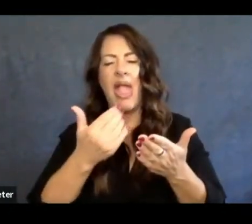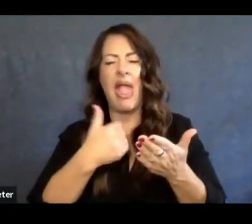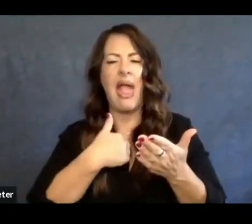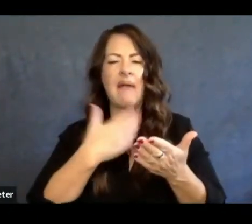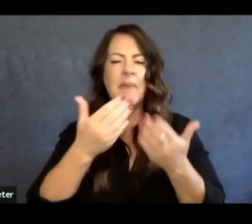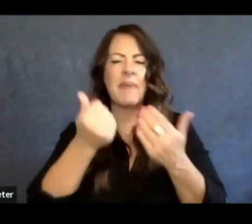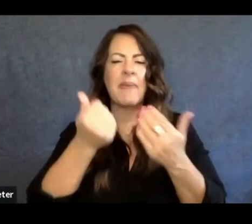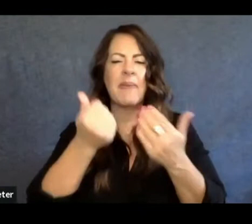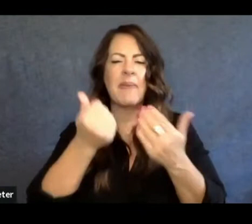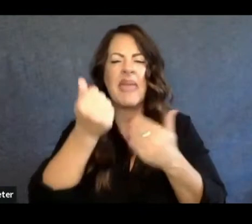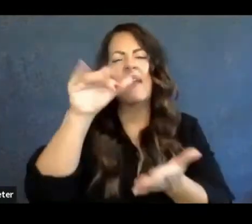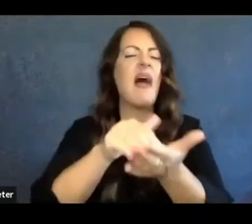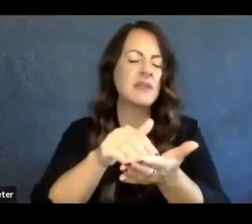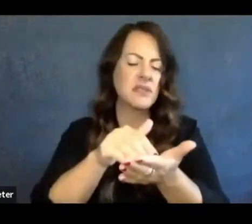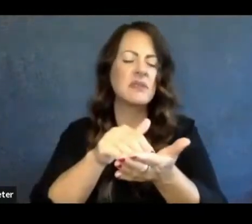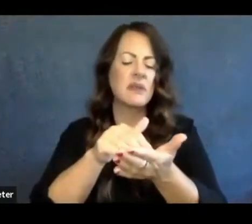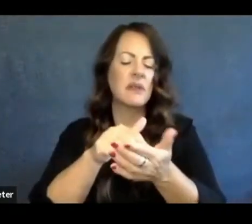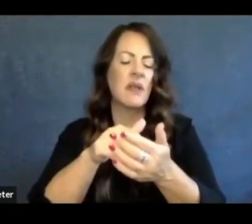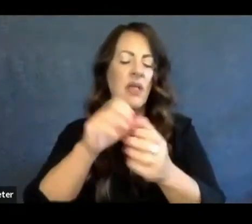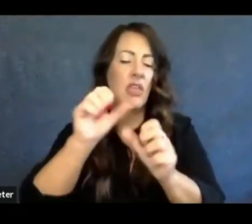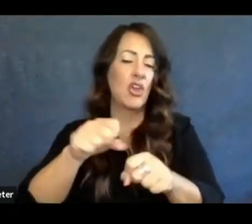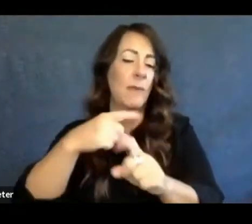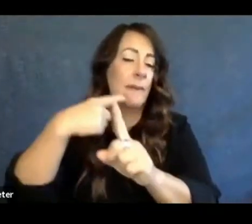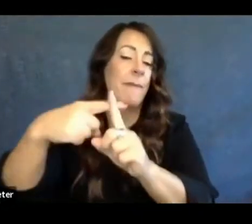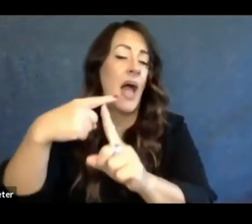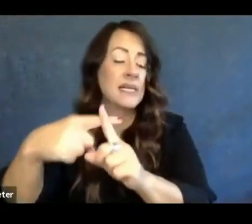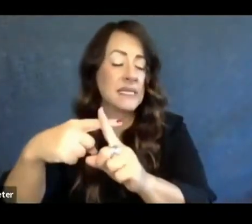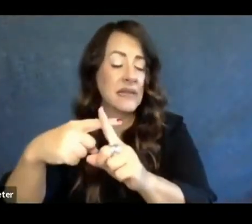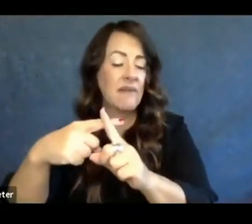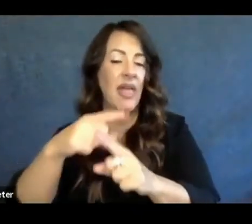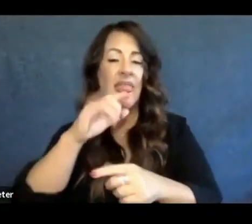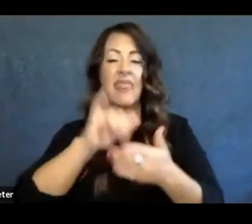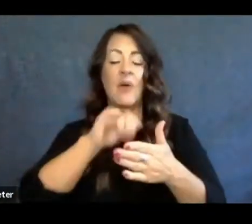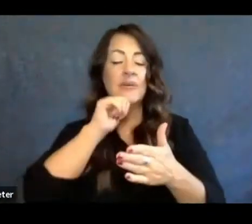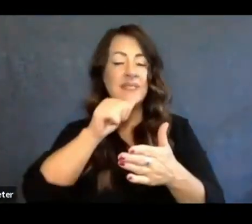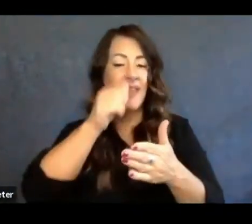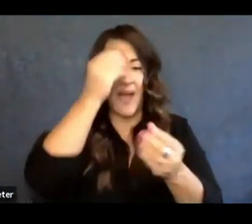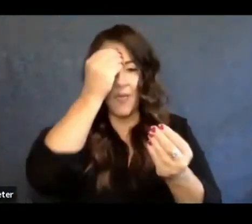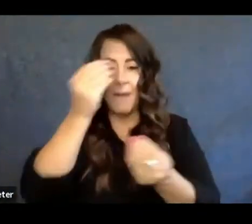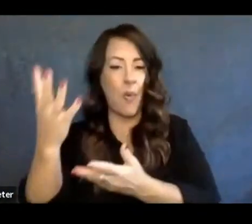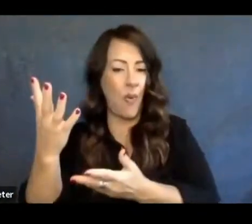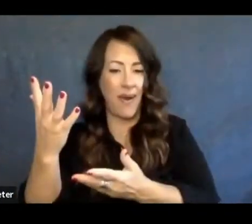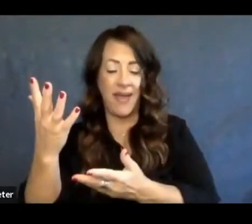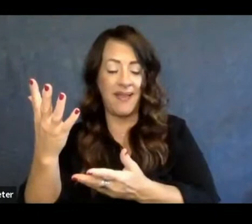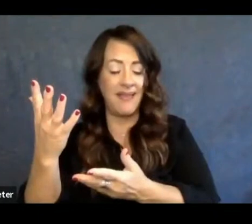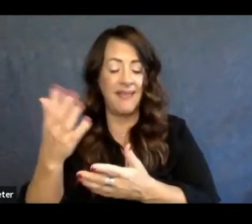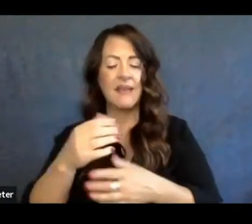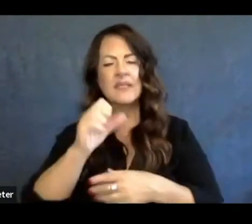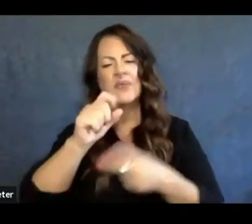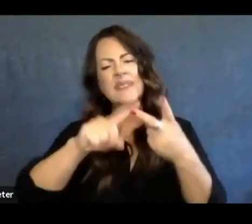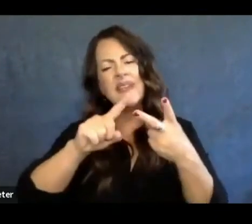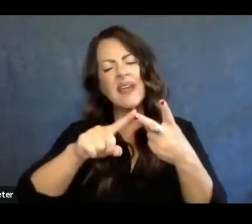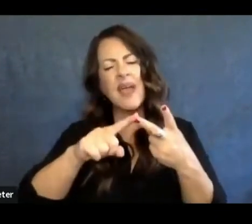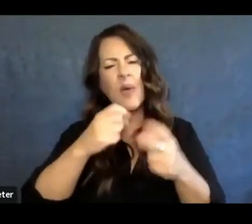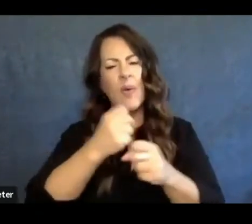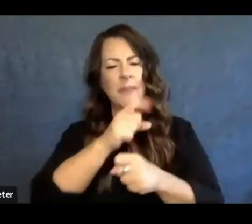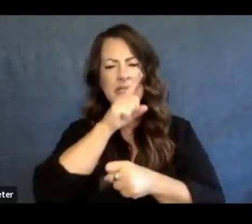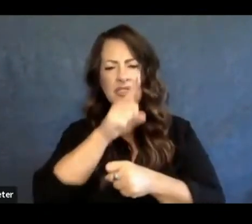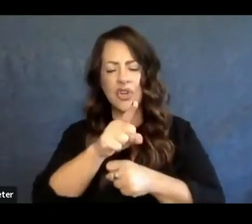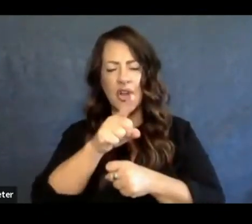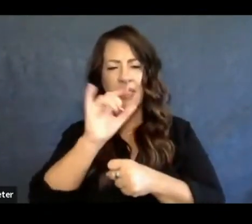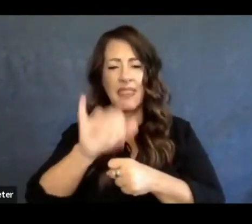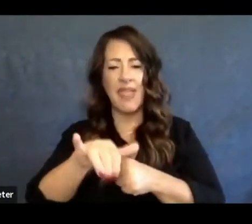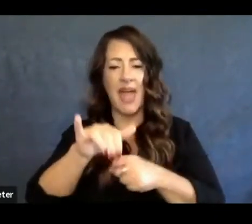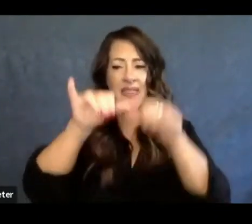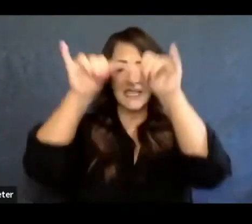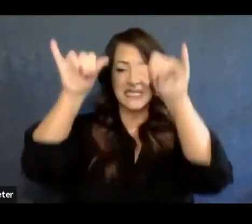18,000 cases, positive cases that were not reported. Second, just want to make sure that that the breakdown in the